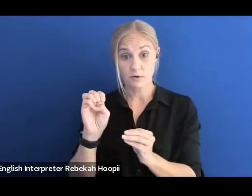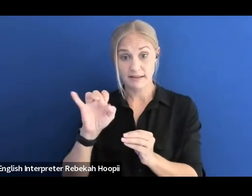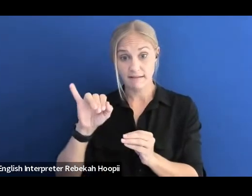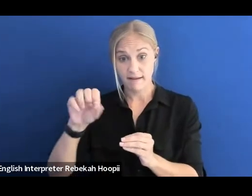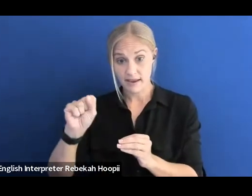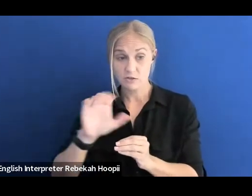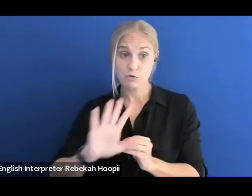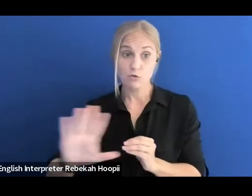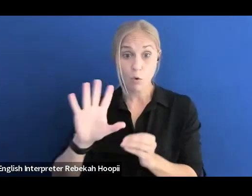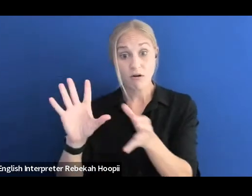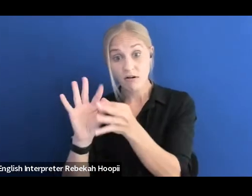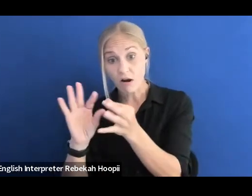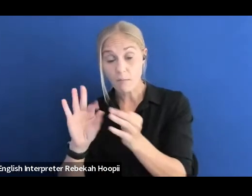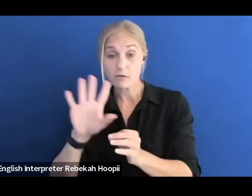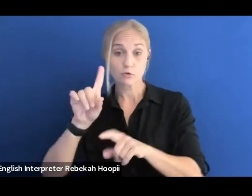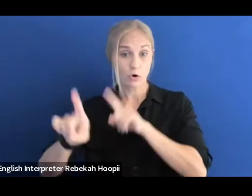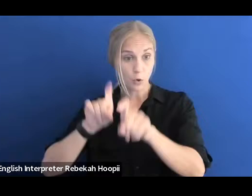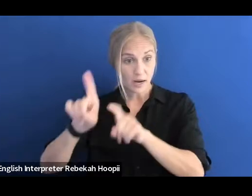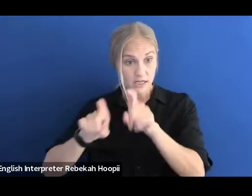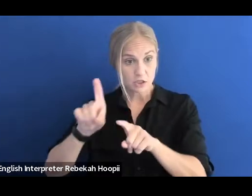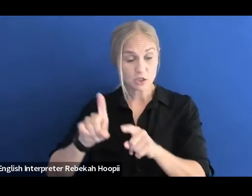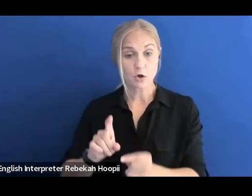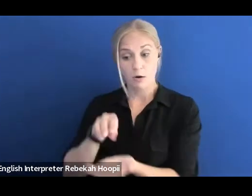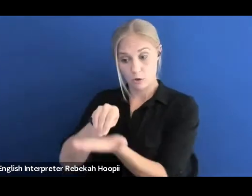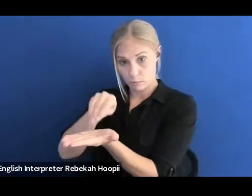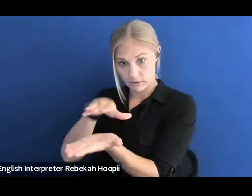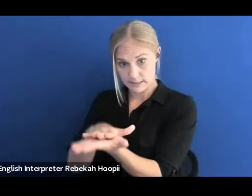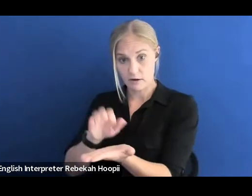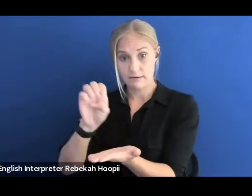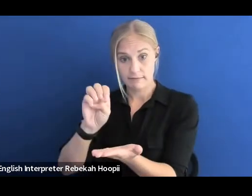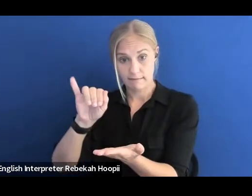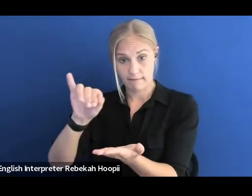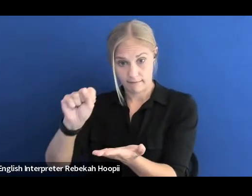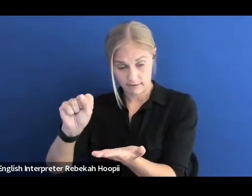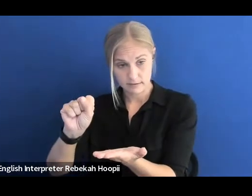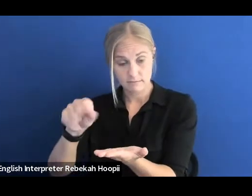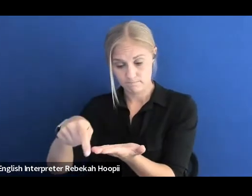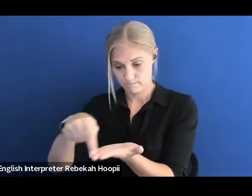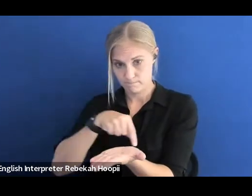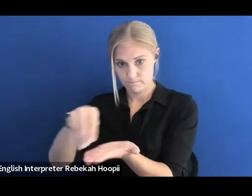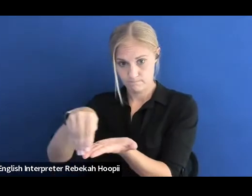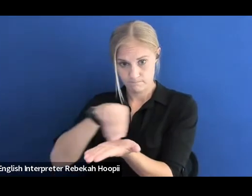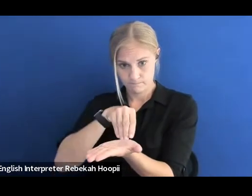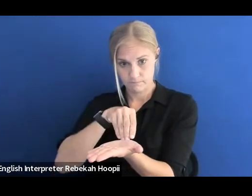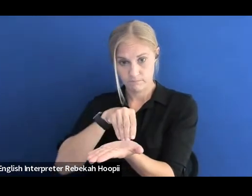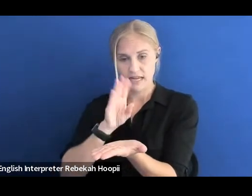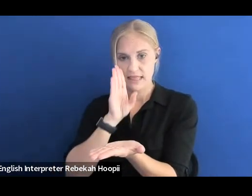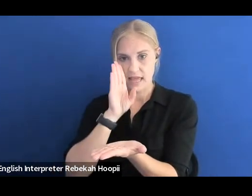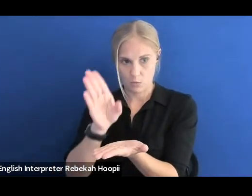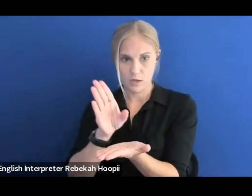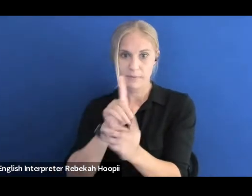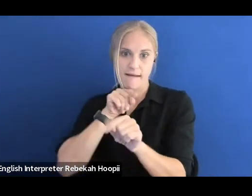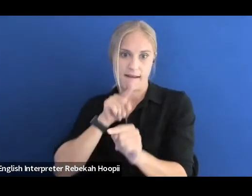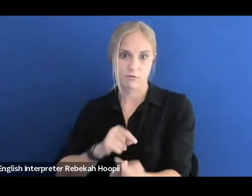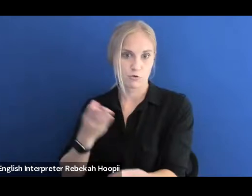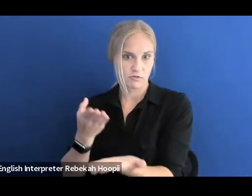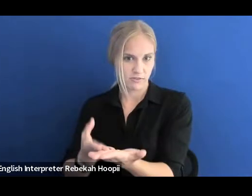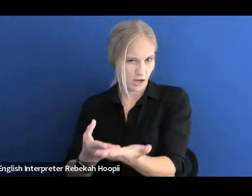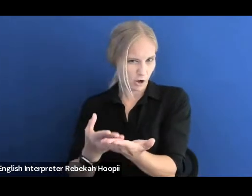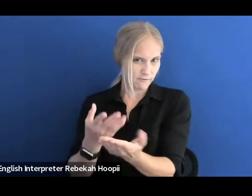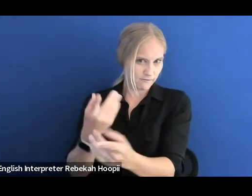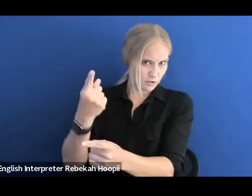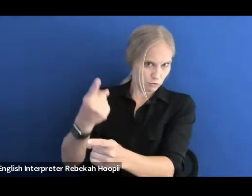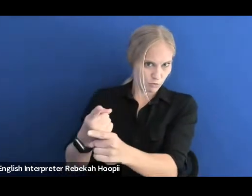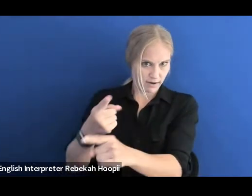comments, those questions are going back into the EIS, and those will be addressed there as appropriate. I do